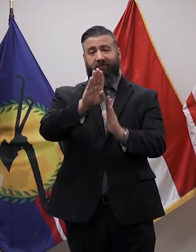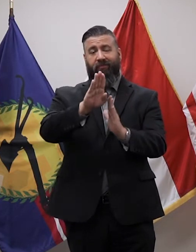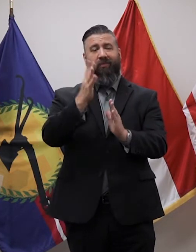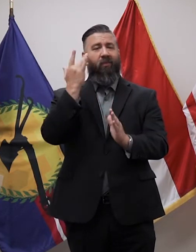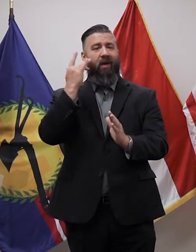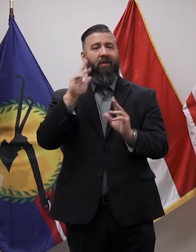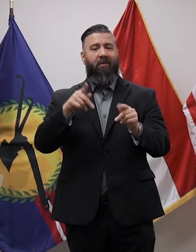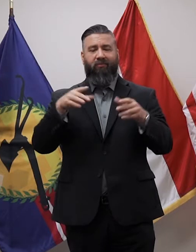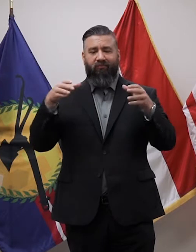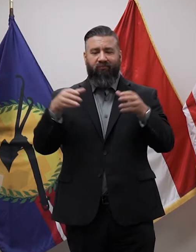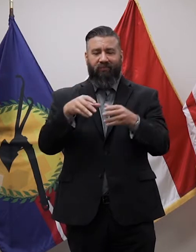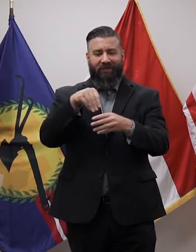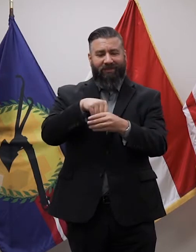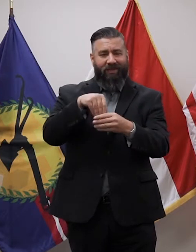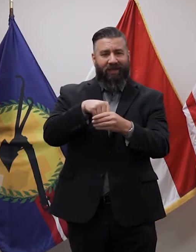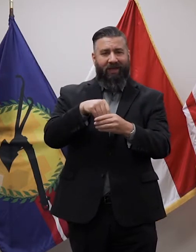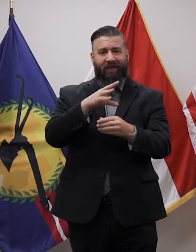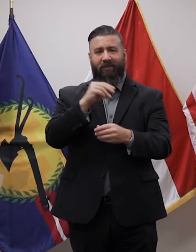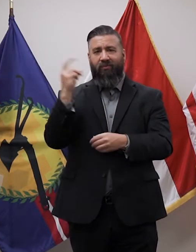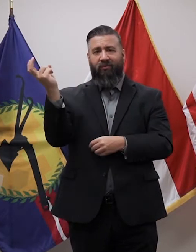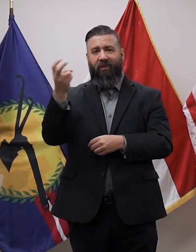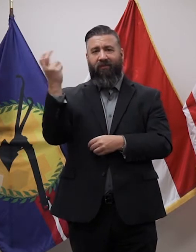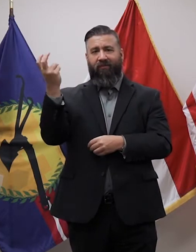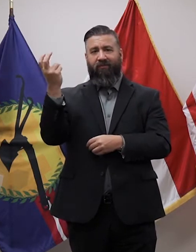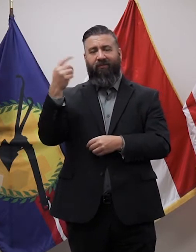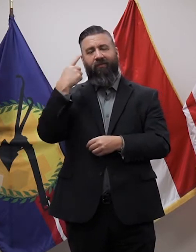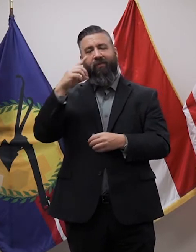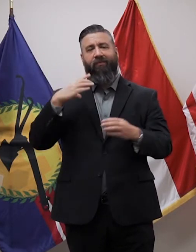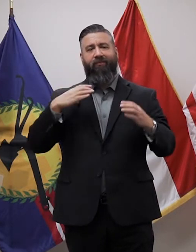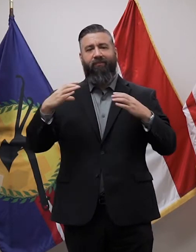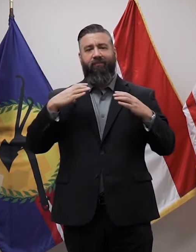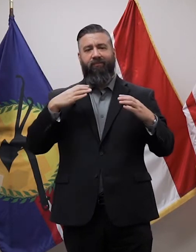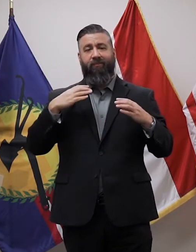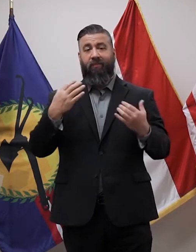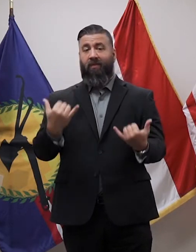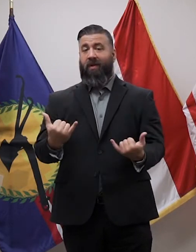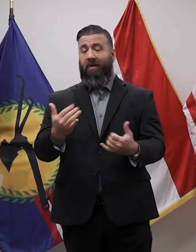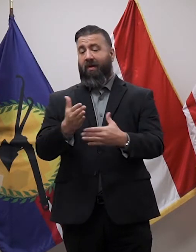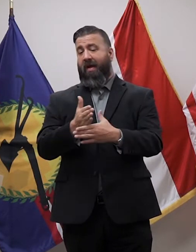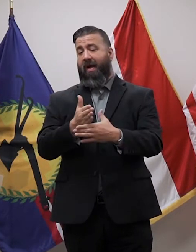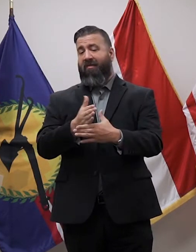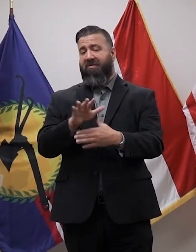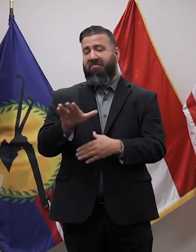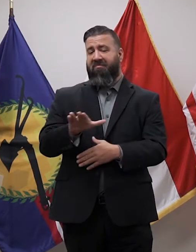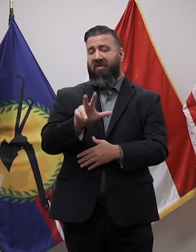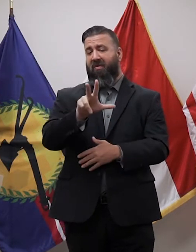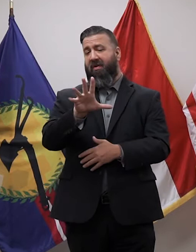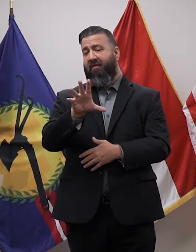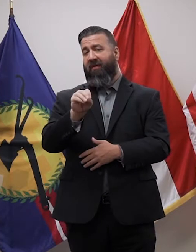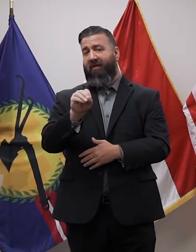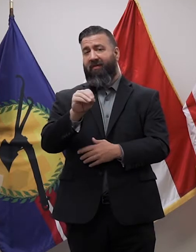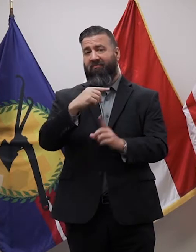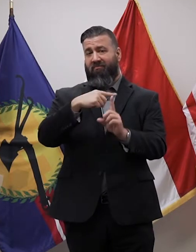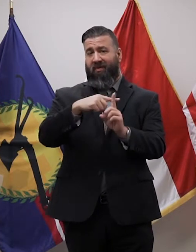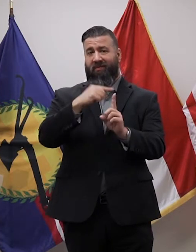holidays. And we are now averaging more than 350 cases a day and expect to see a bump over